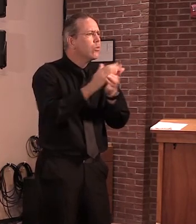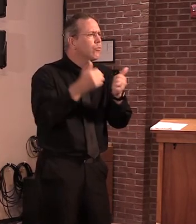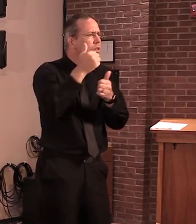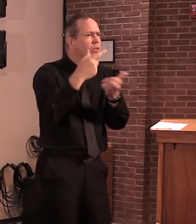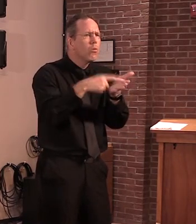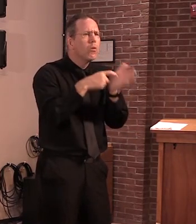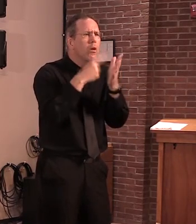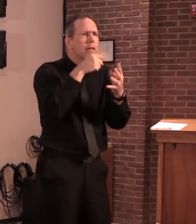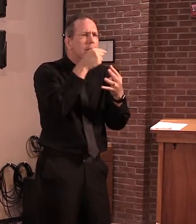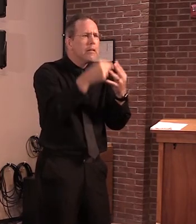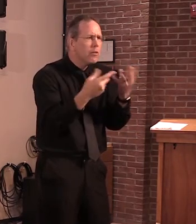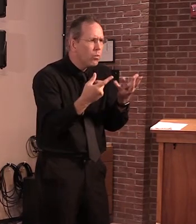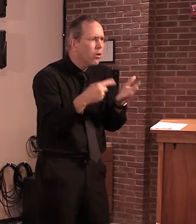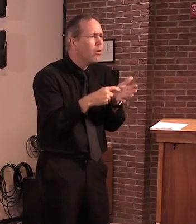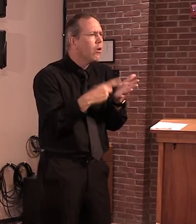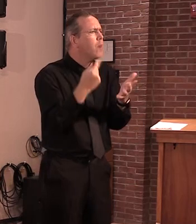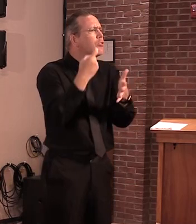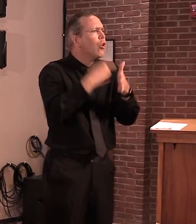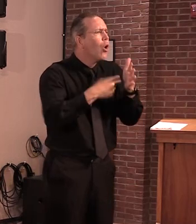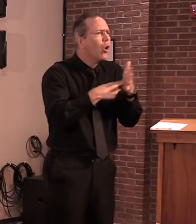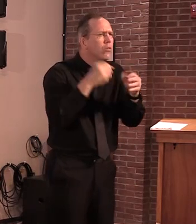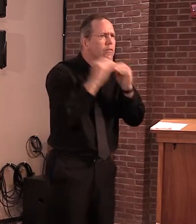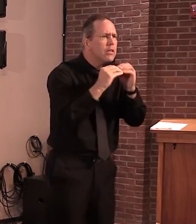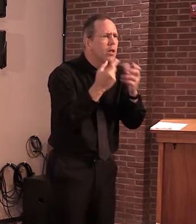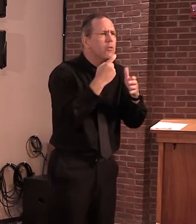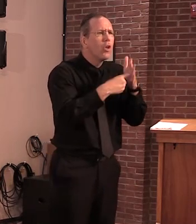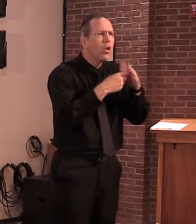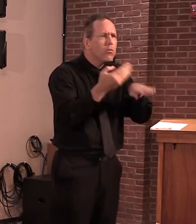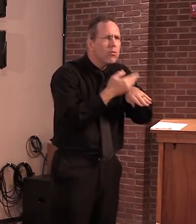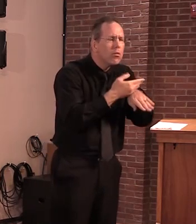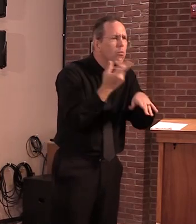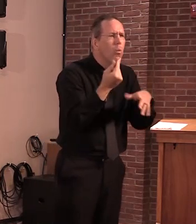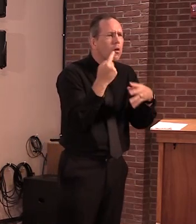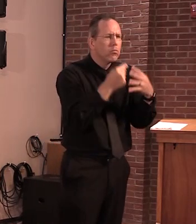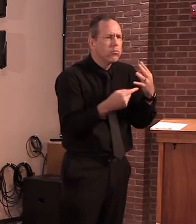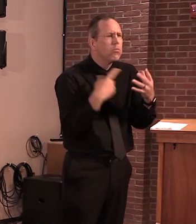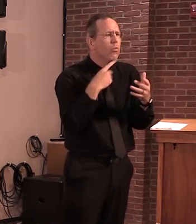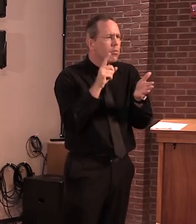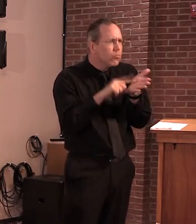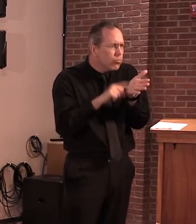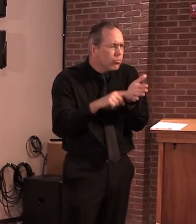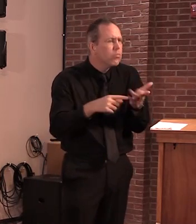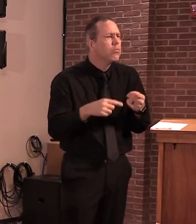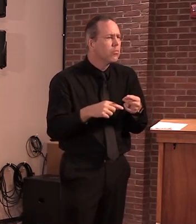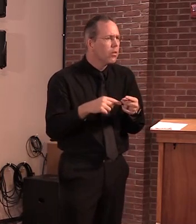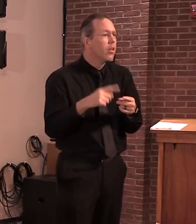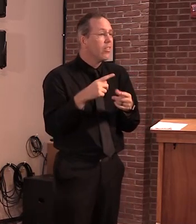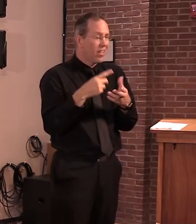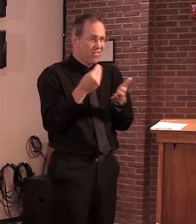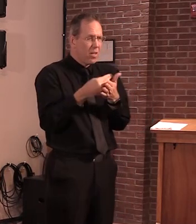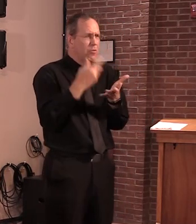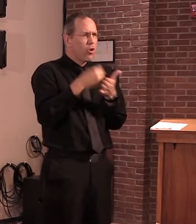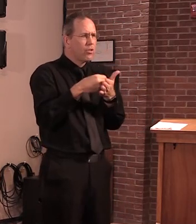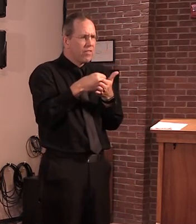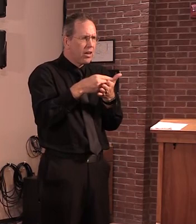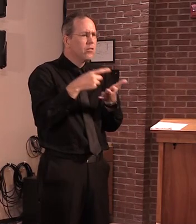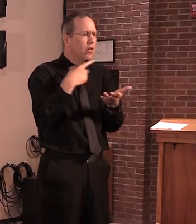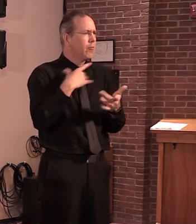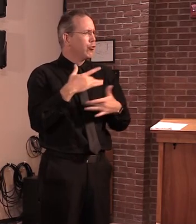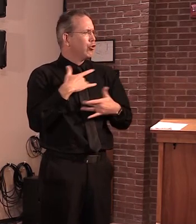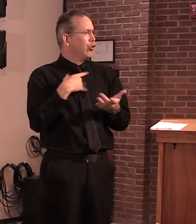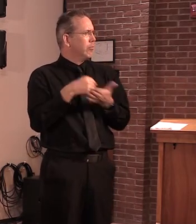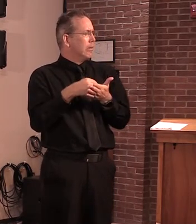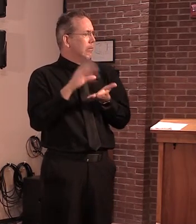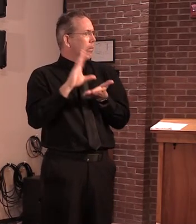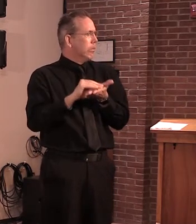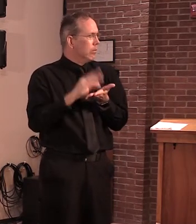thinking about in terms of their costs and so forth. So I know the financial considerations will remain a significant concern for not only for us and for the legislature.